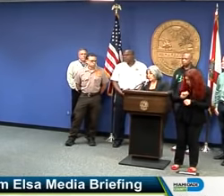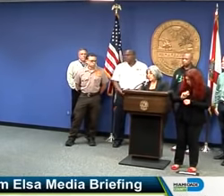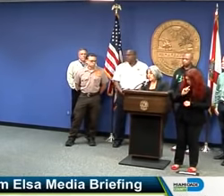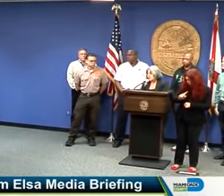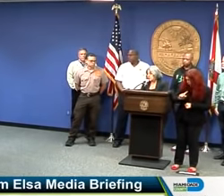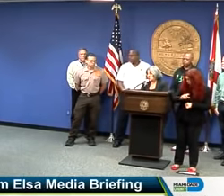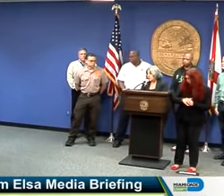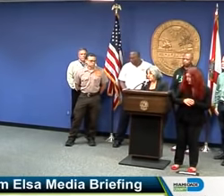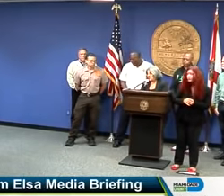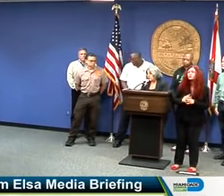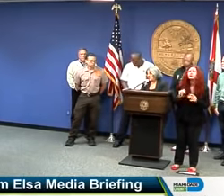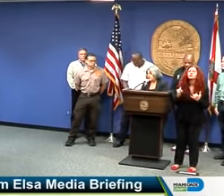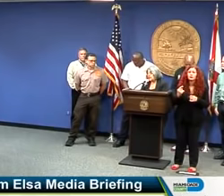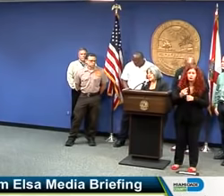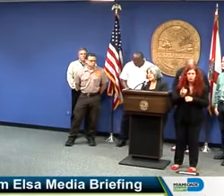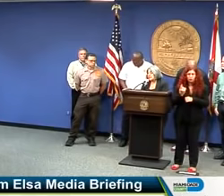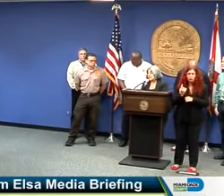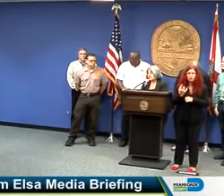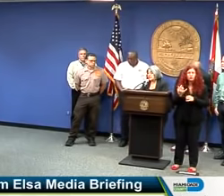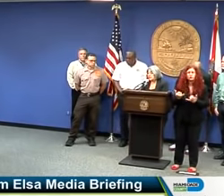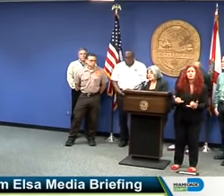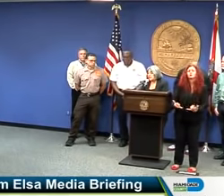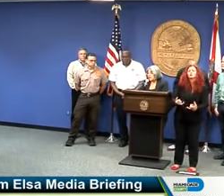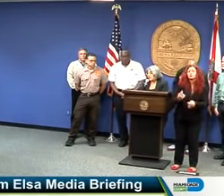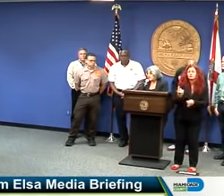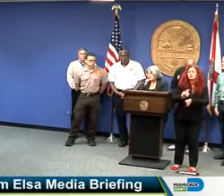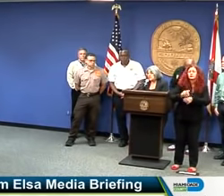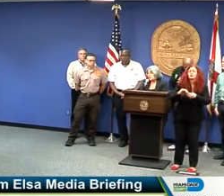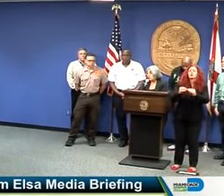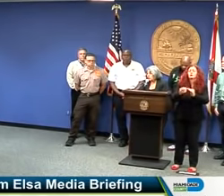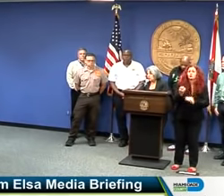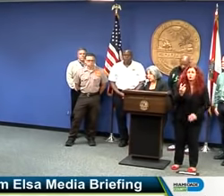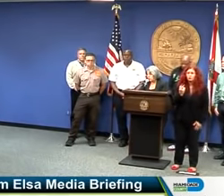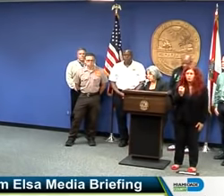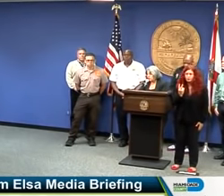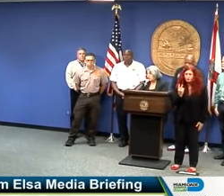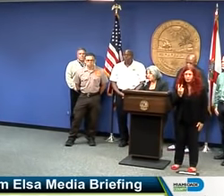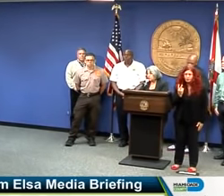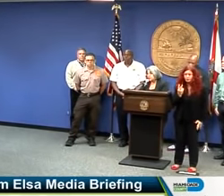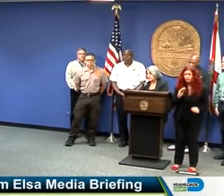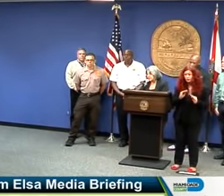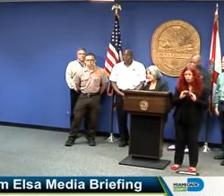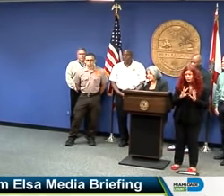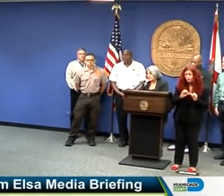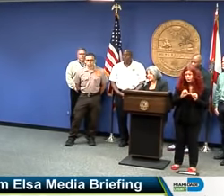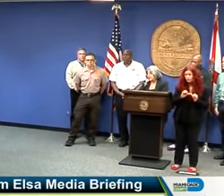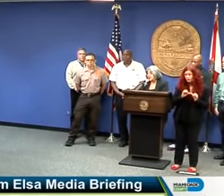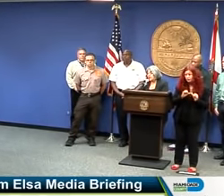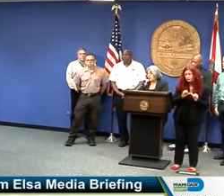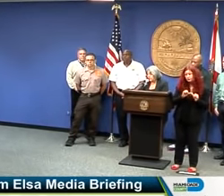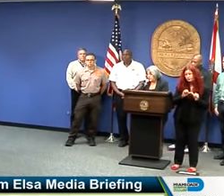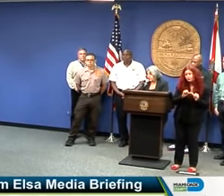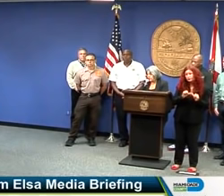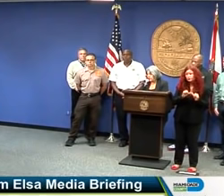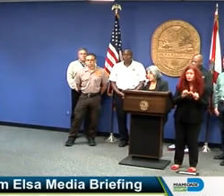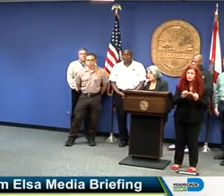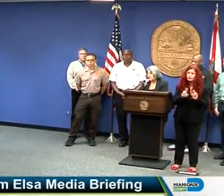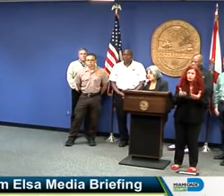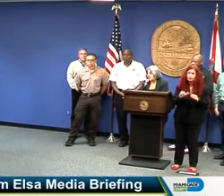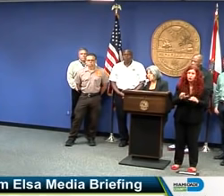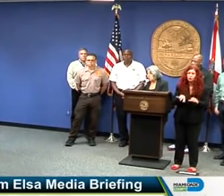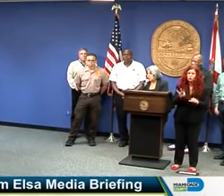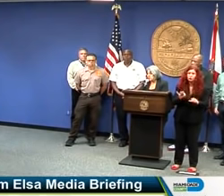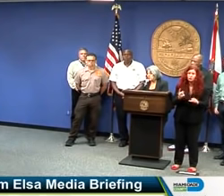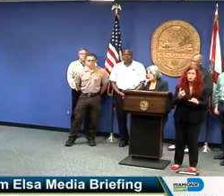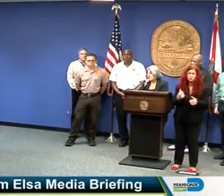So we are on day 12, and obviously the longer we go, the harder it is. However, we have